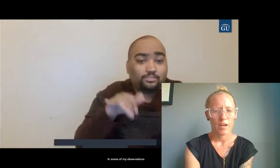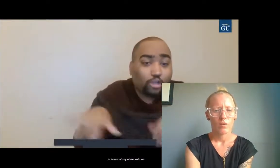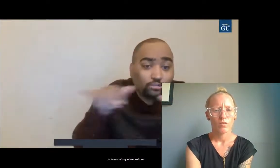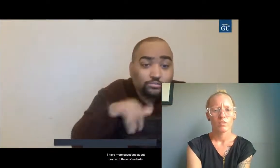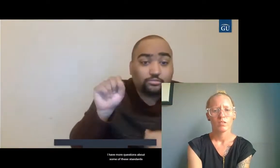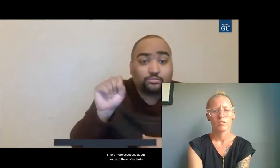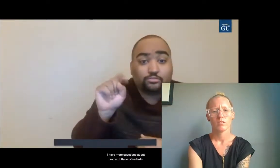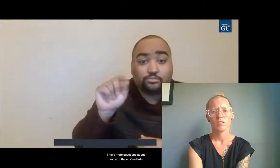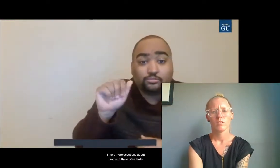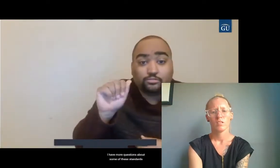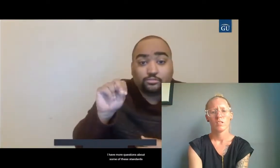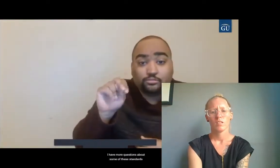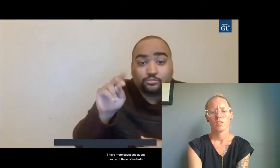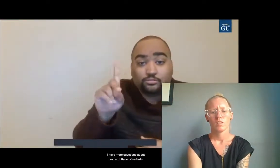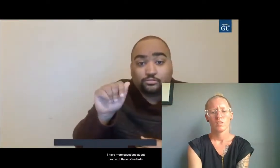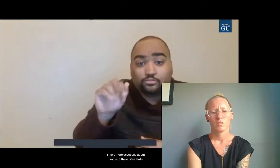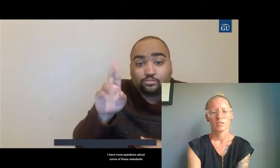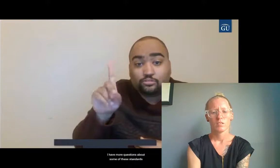curious about